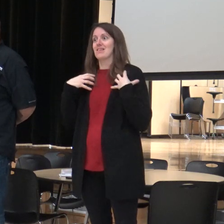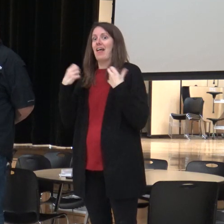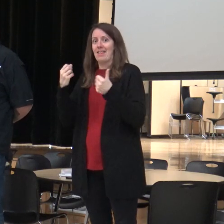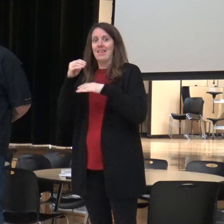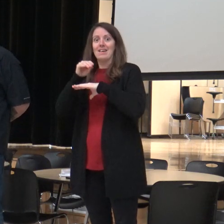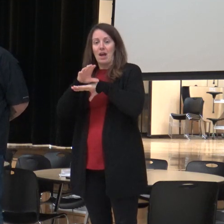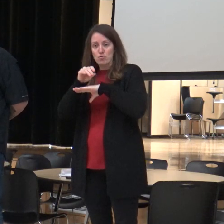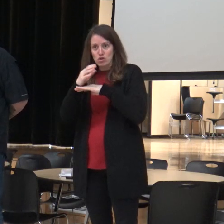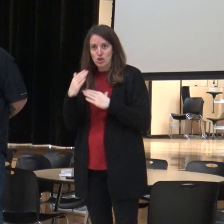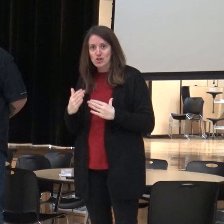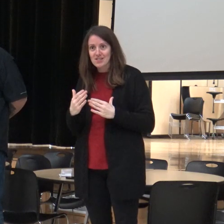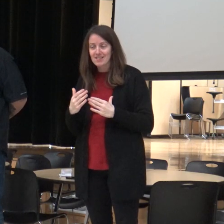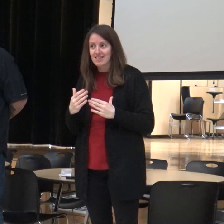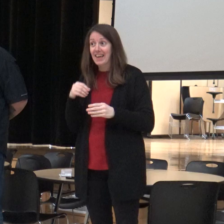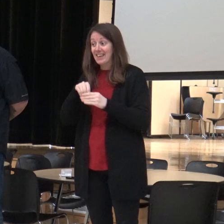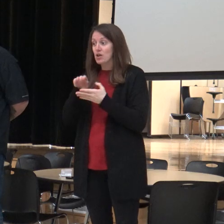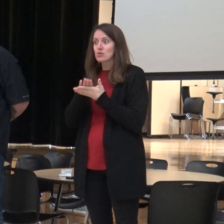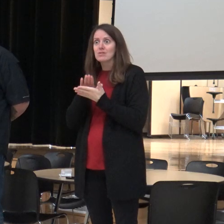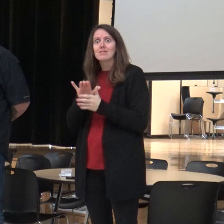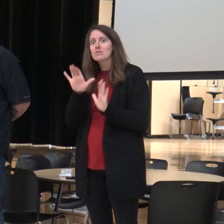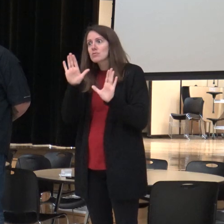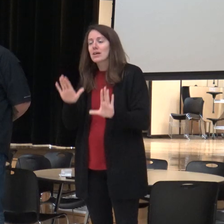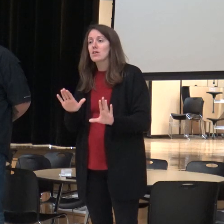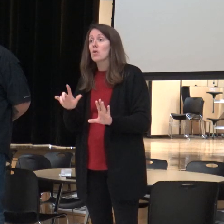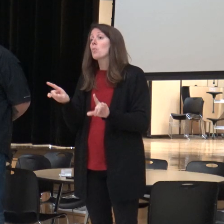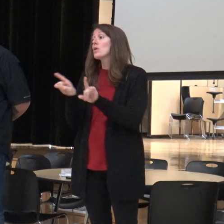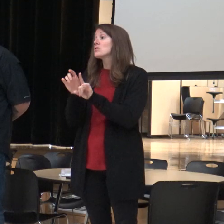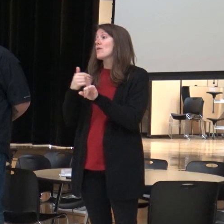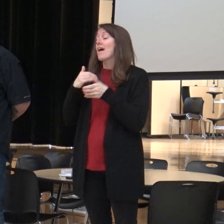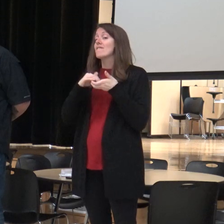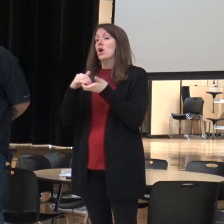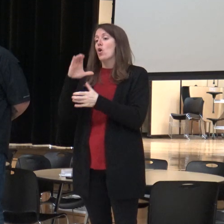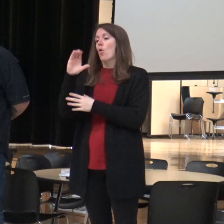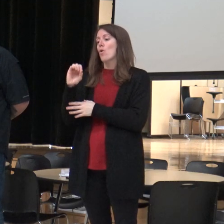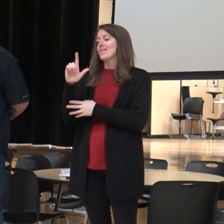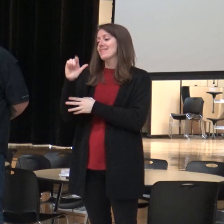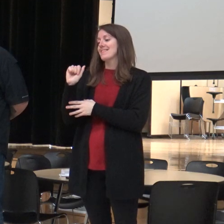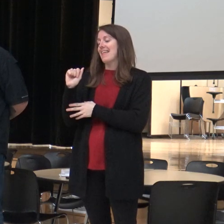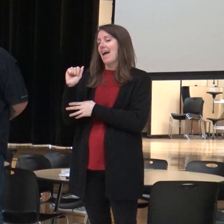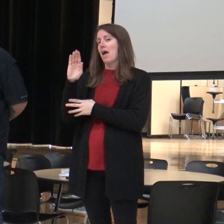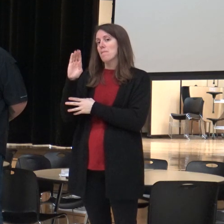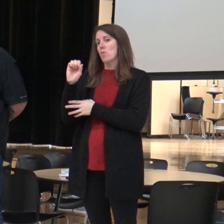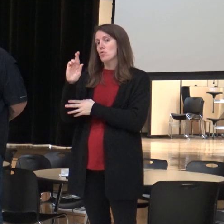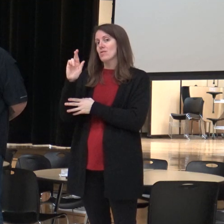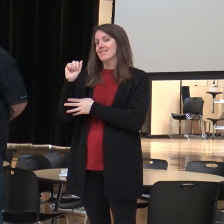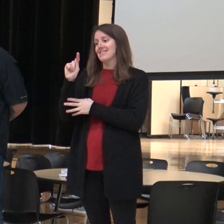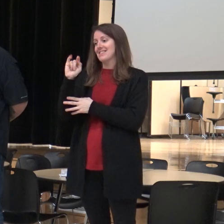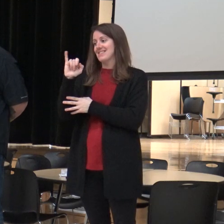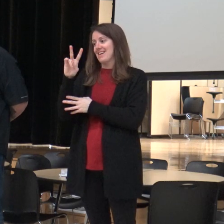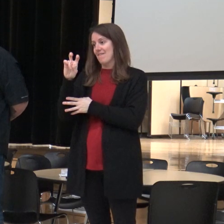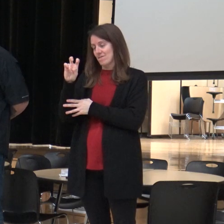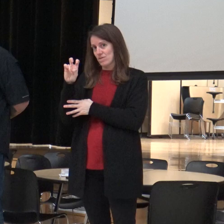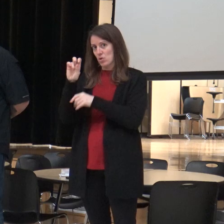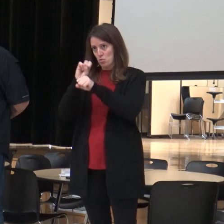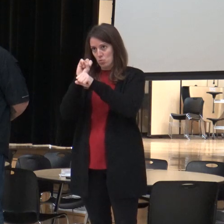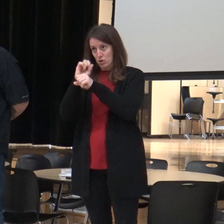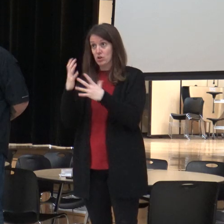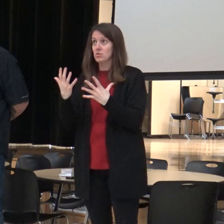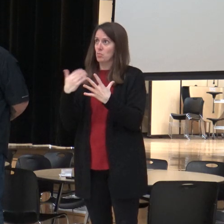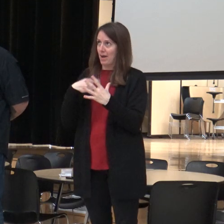counselors in schools. The other thing is we have collaborative workers. Collaborative workers are a place. We now have a collaborative worker at the high school, finally.